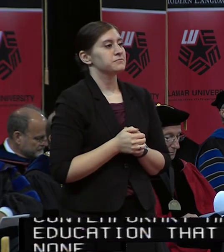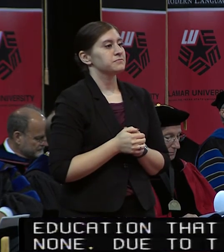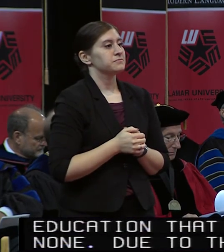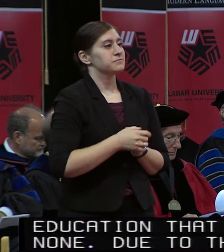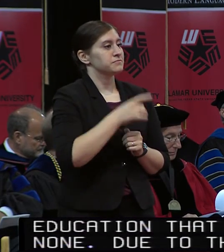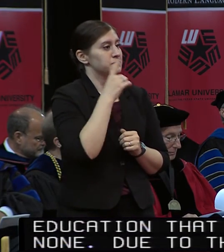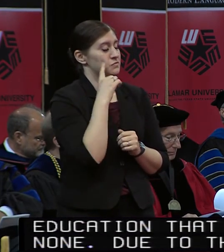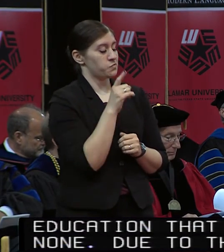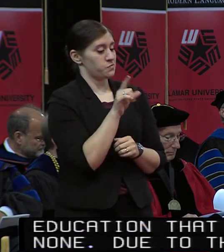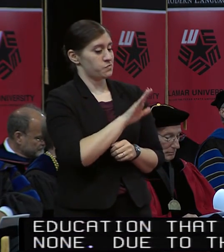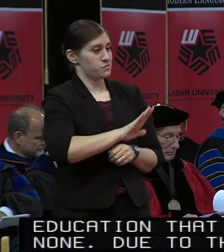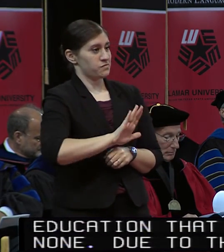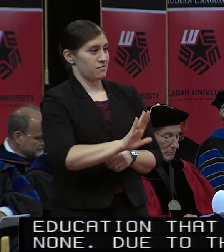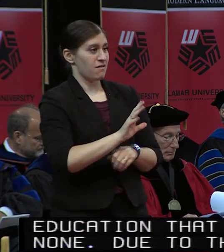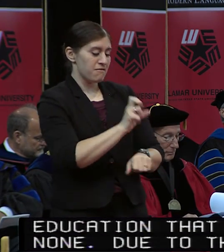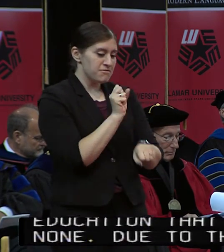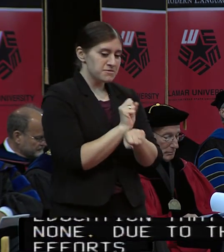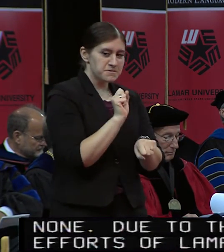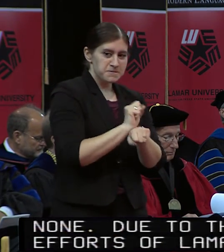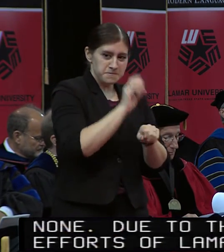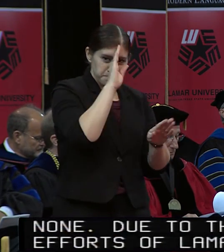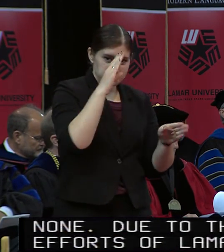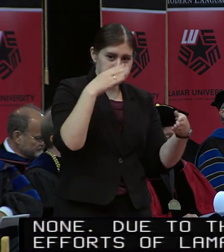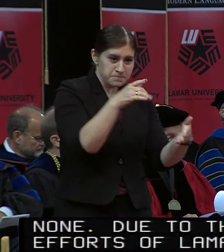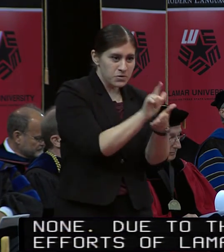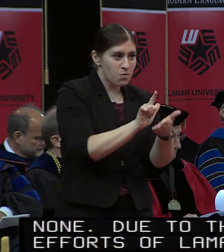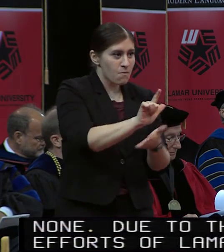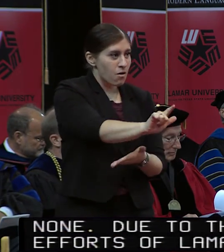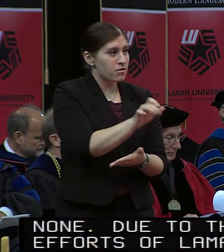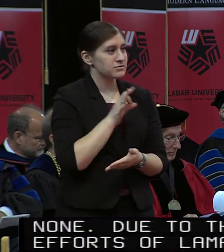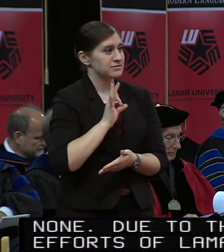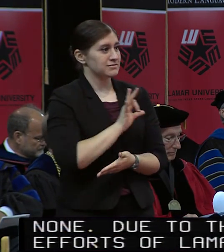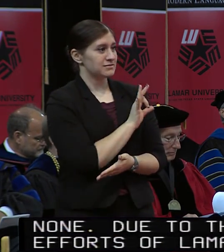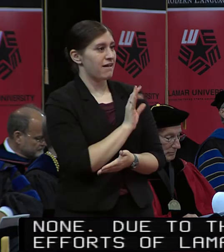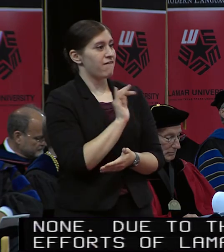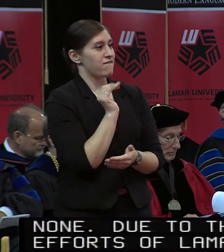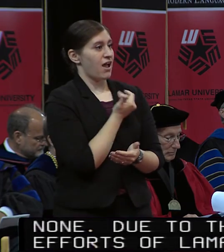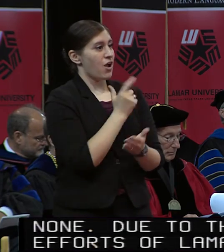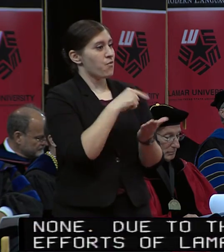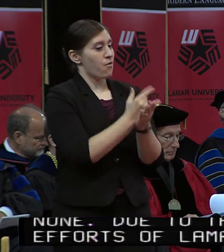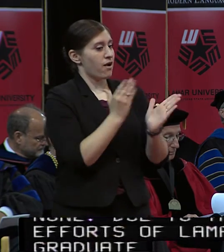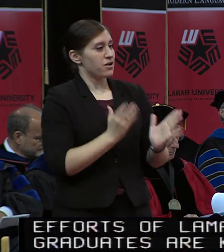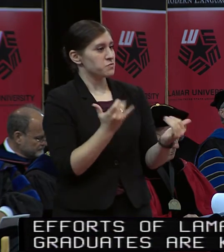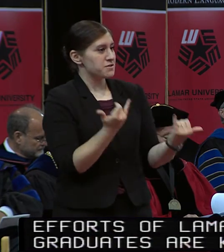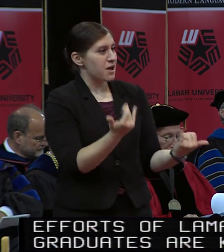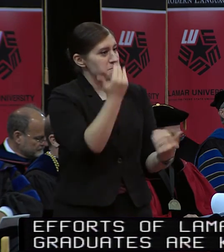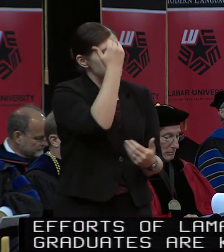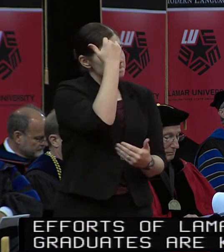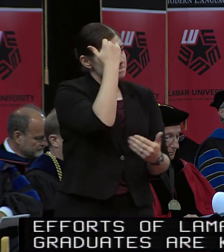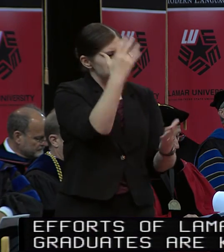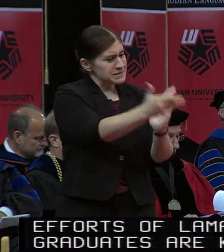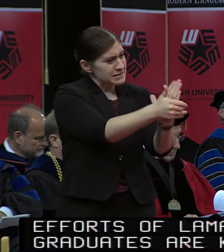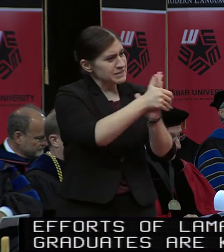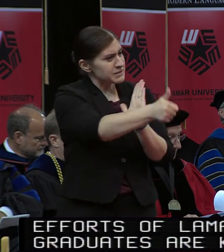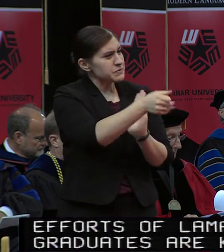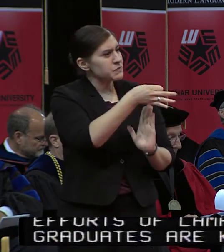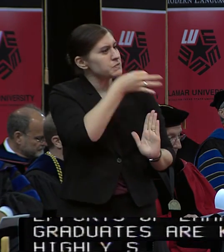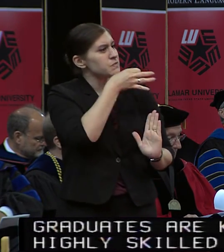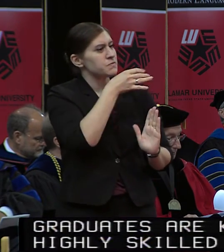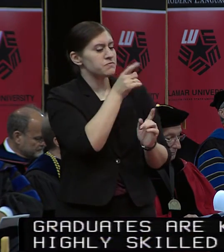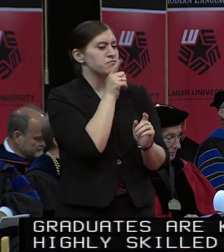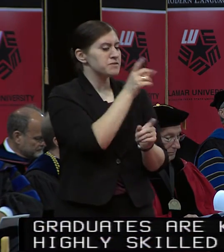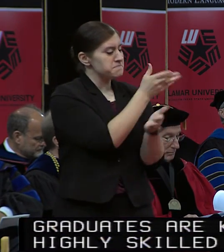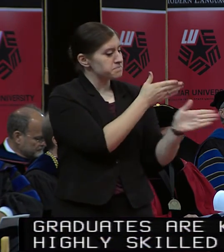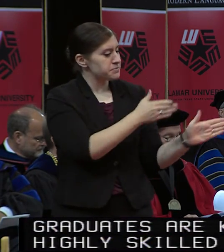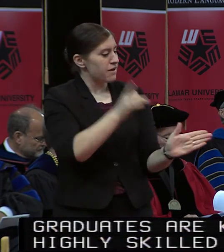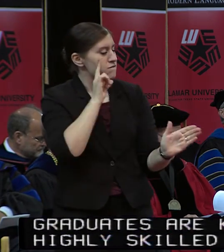the diligence and efforts of Lamar faculty, our graduates are knowledgeable, highly skilled, and fully